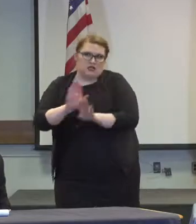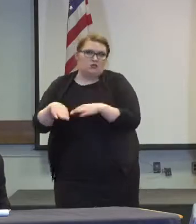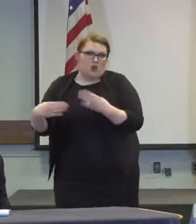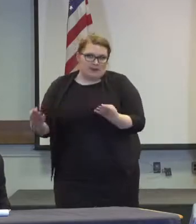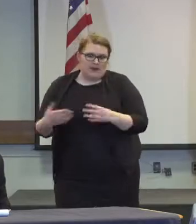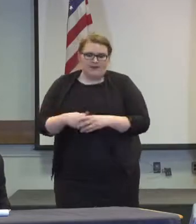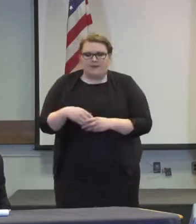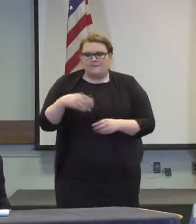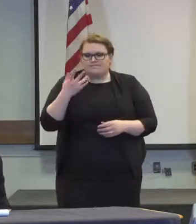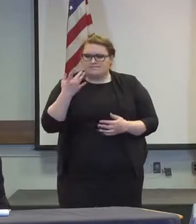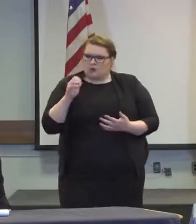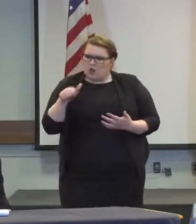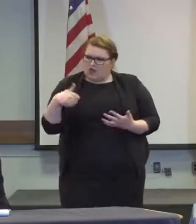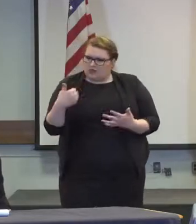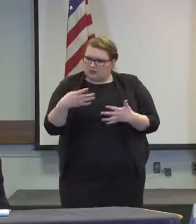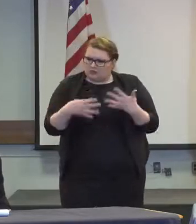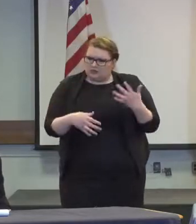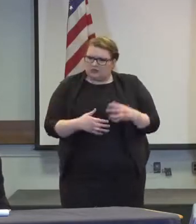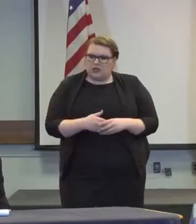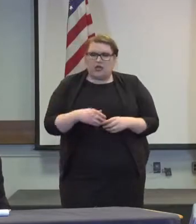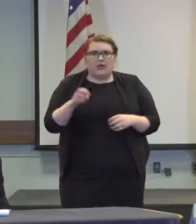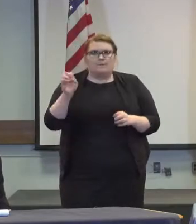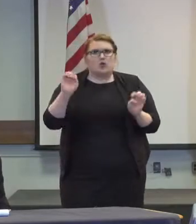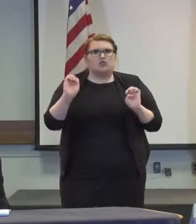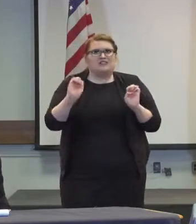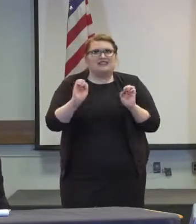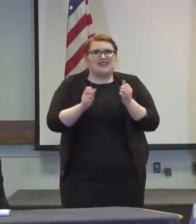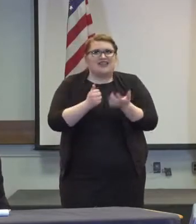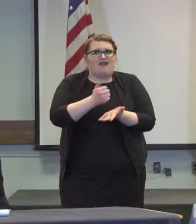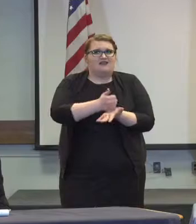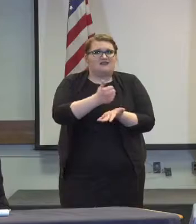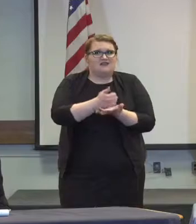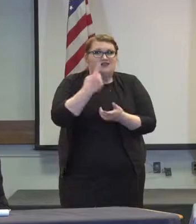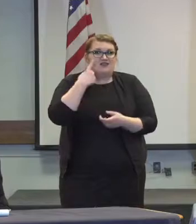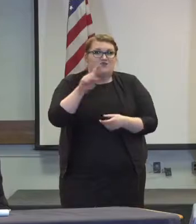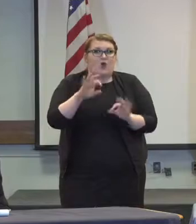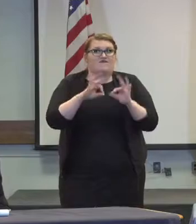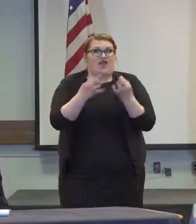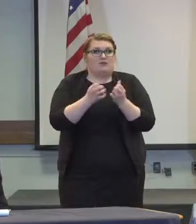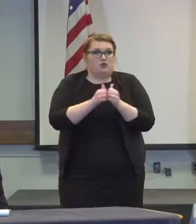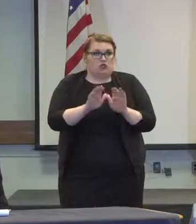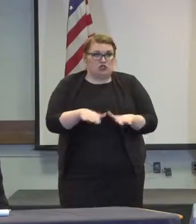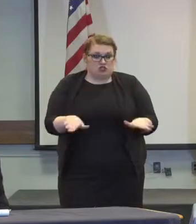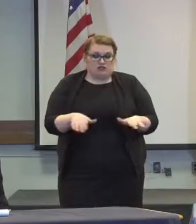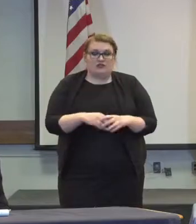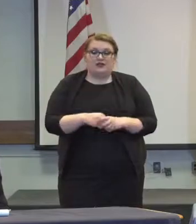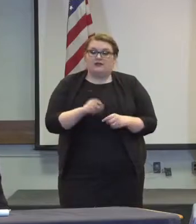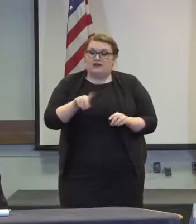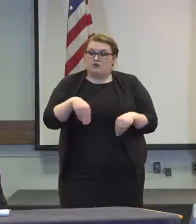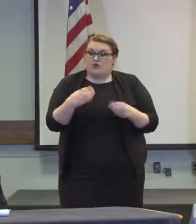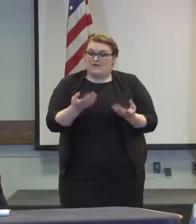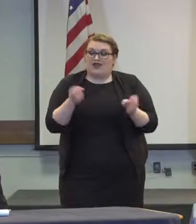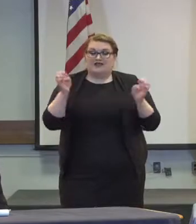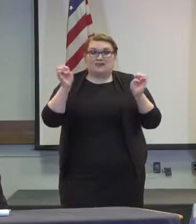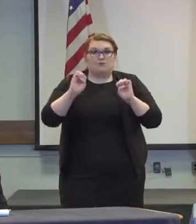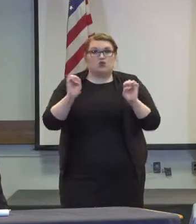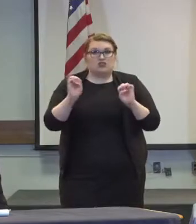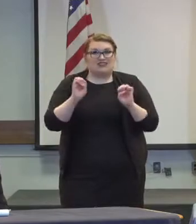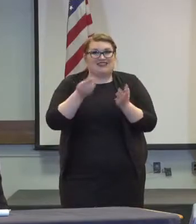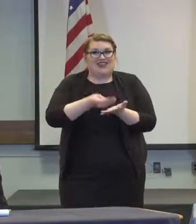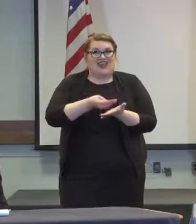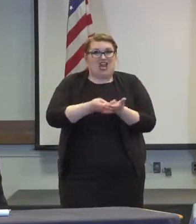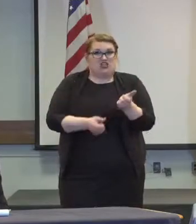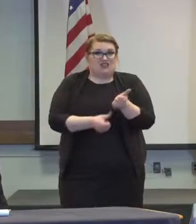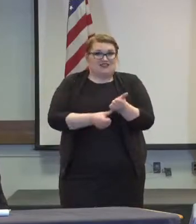So what else is here? Emergency assistance for families with children, EAFC program, provides emergency cash assistance